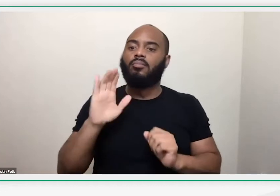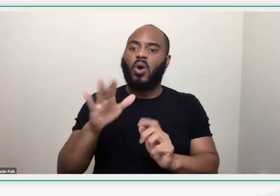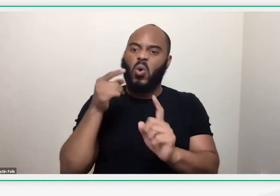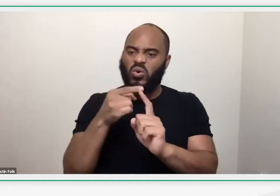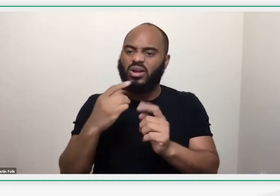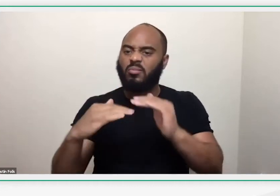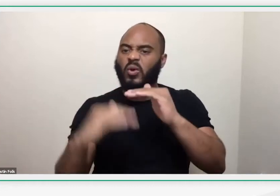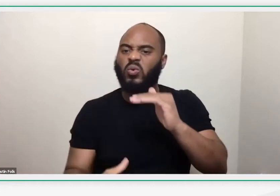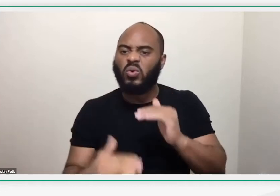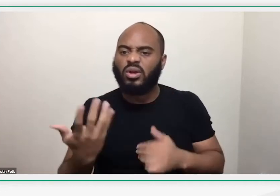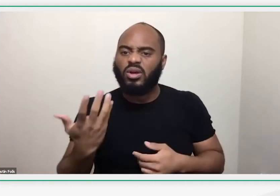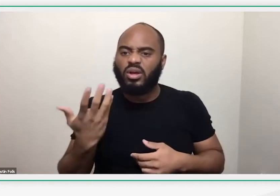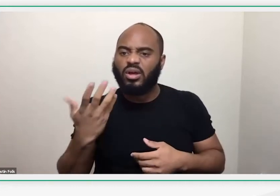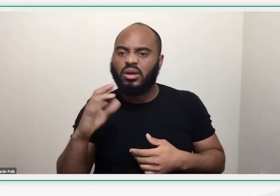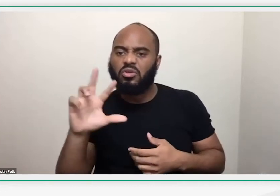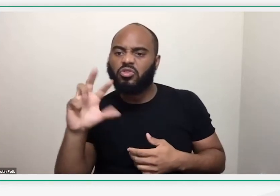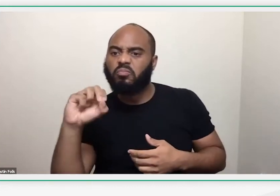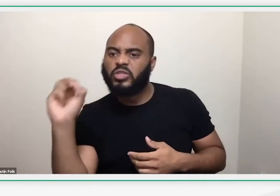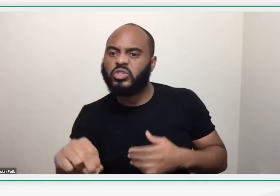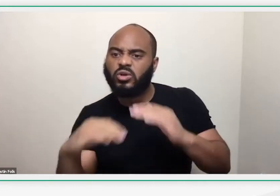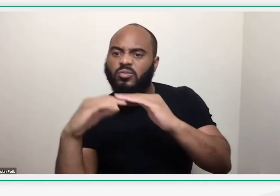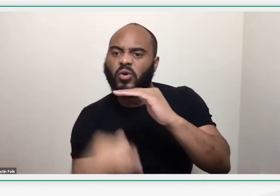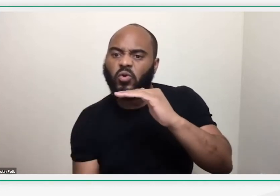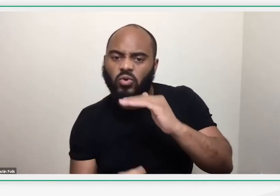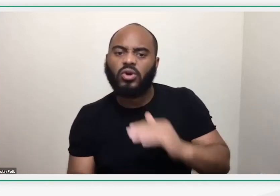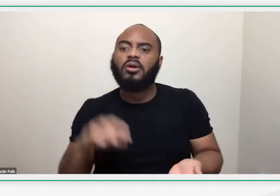you're typically hurting in the utilities and rent section.